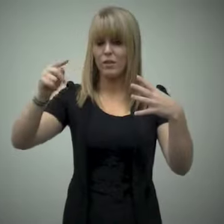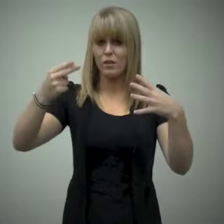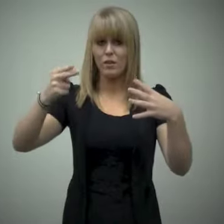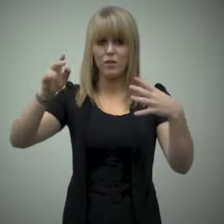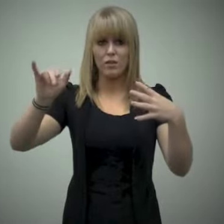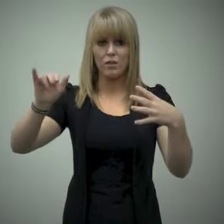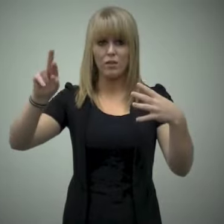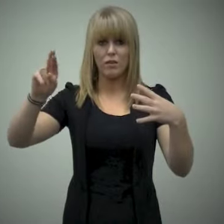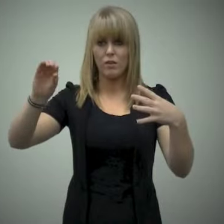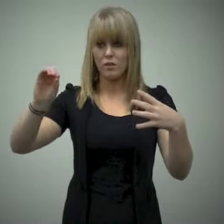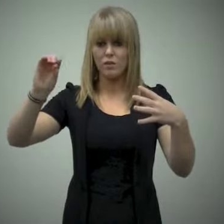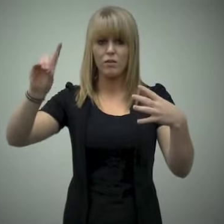arthritis,